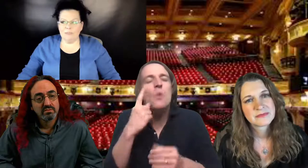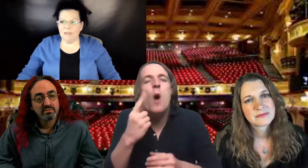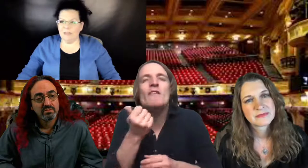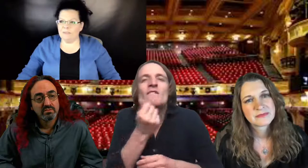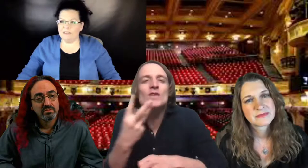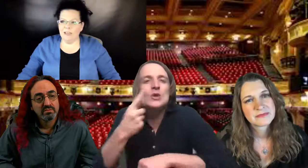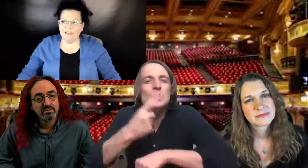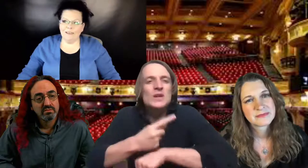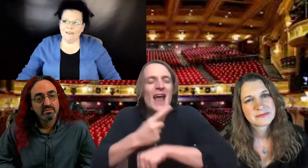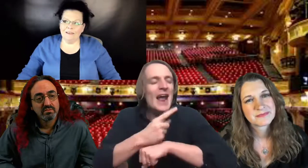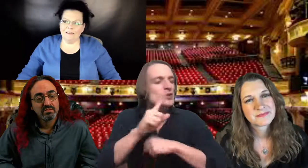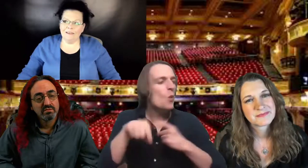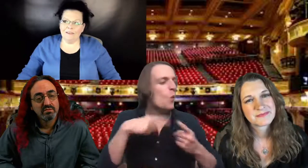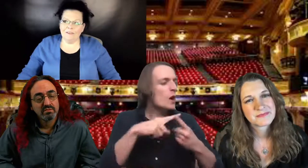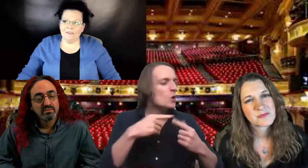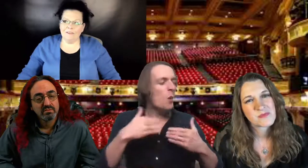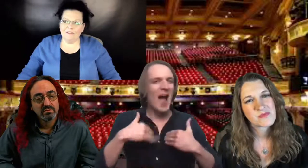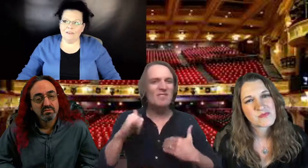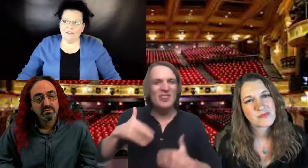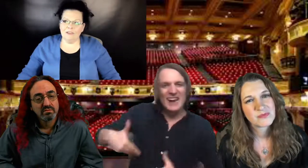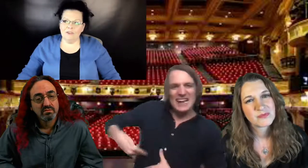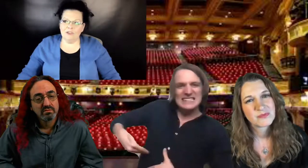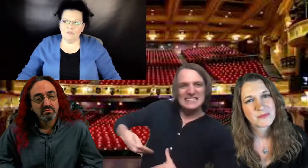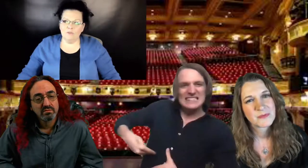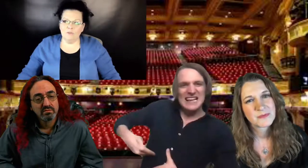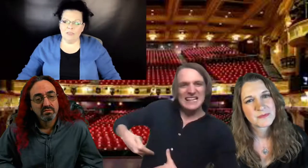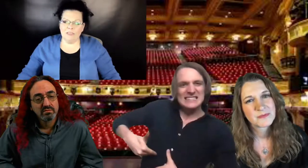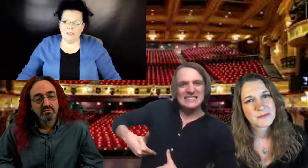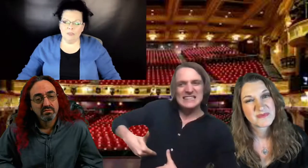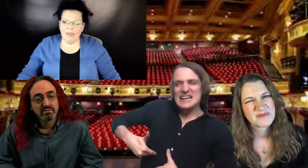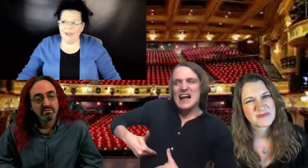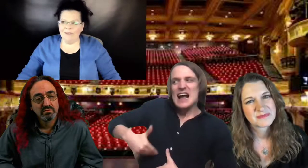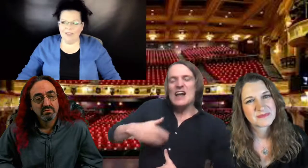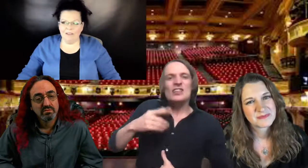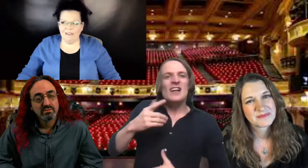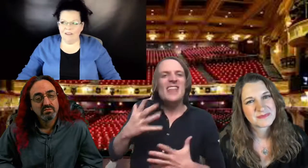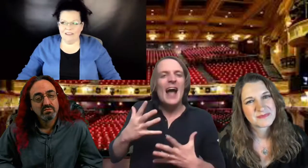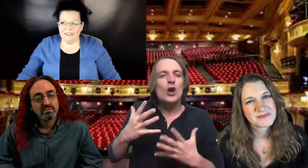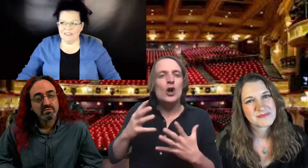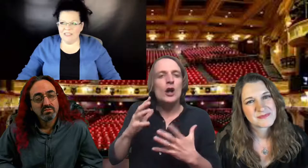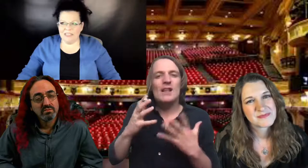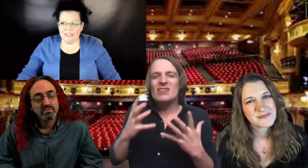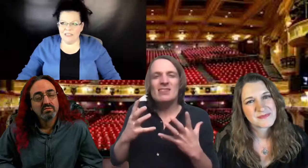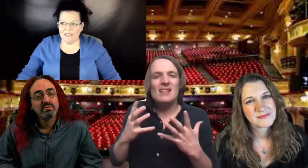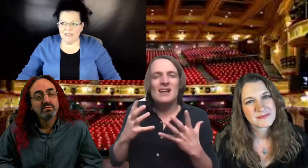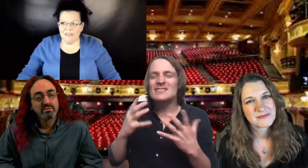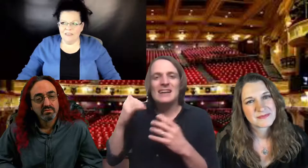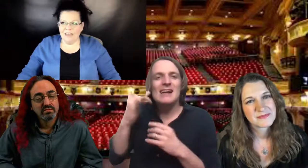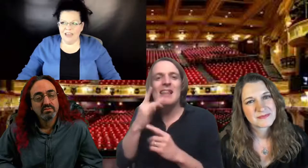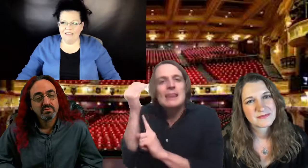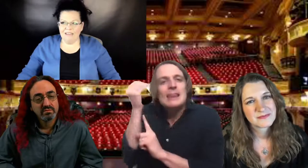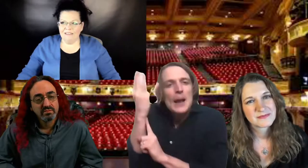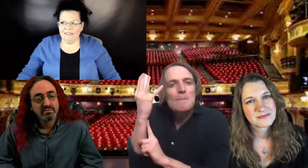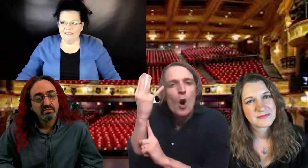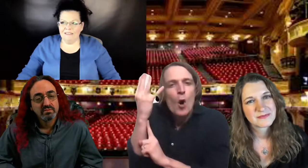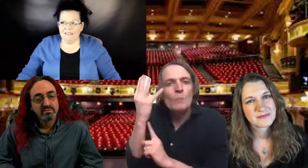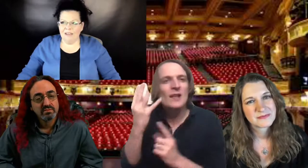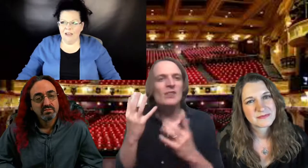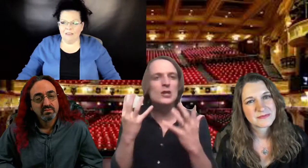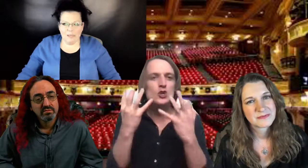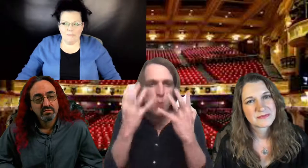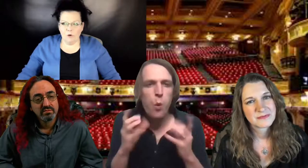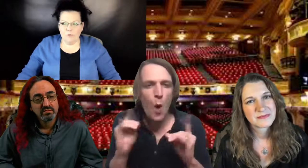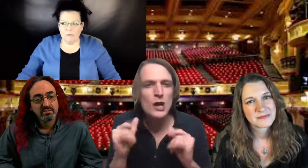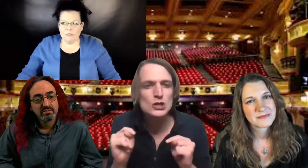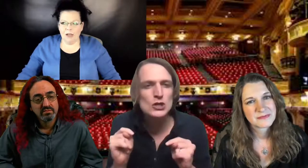Hilari, sometimes it's like, there's just a few days that you have that gut instinct that